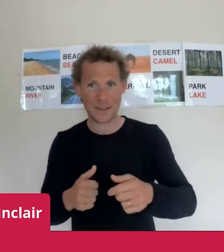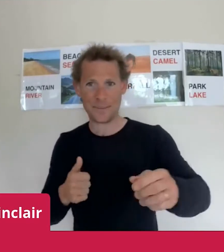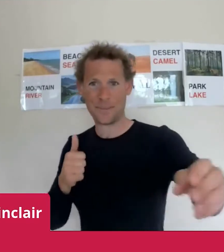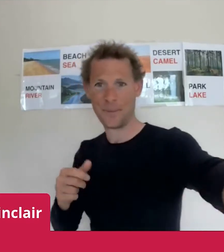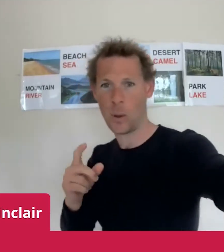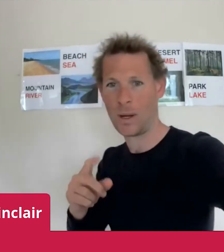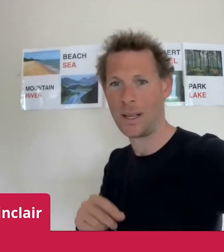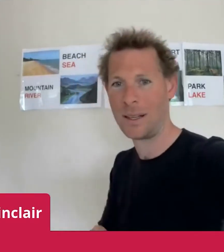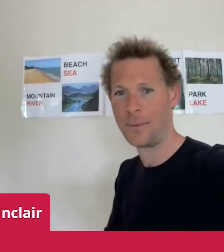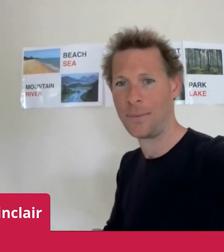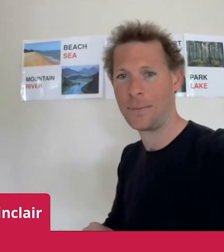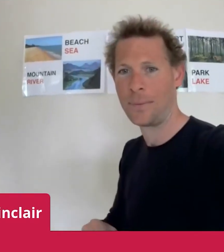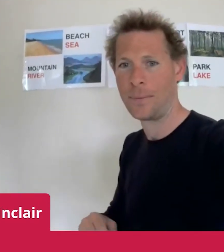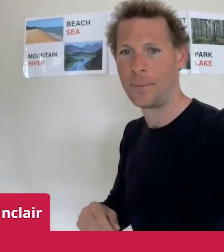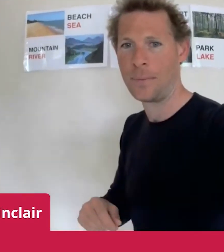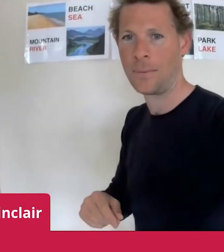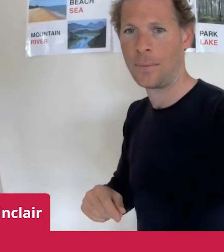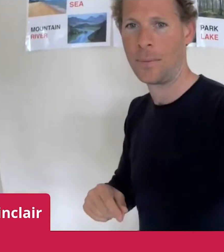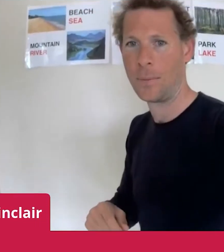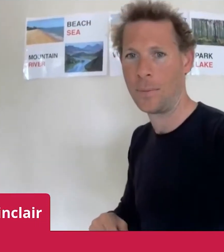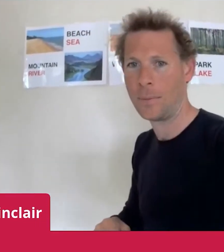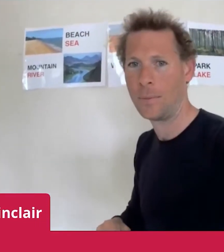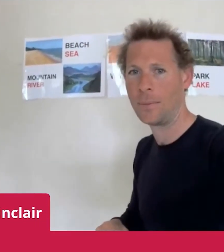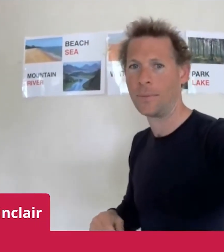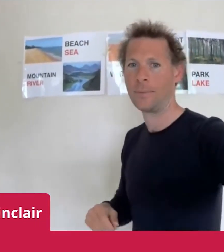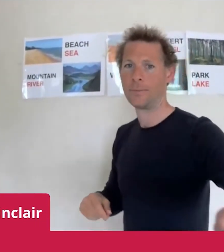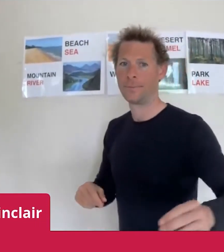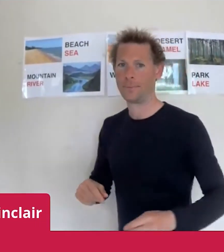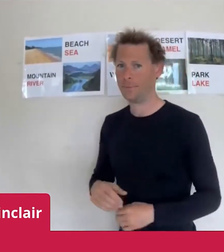Well done. Okay, let's have a look.